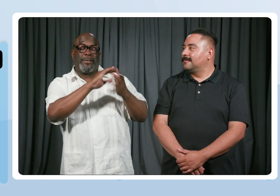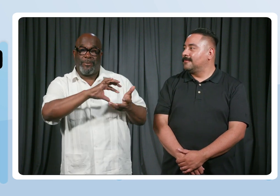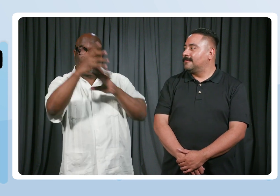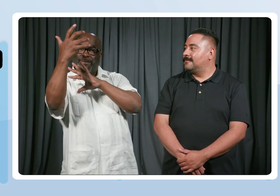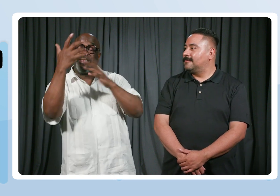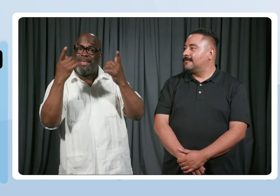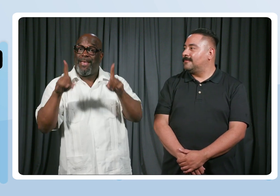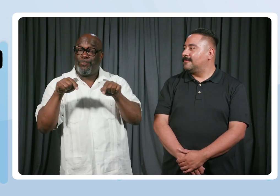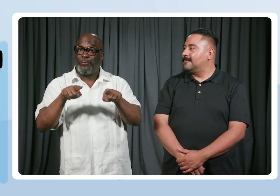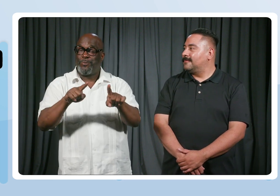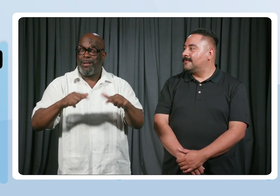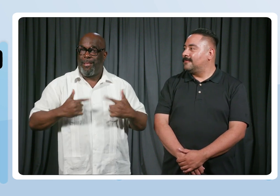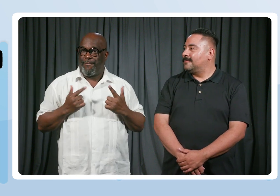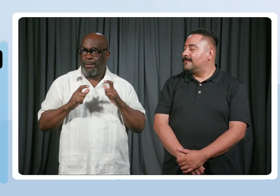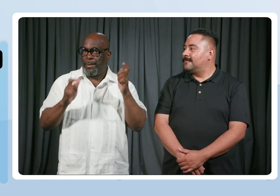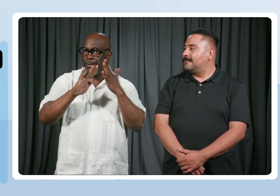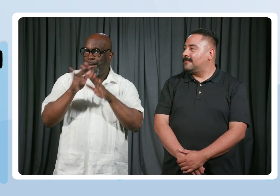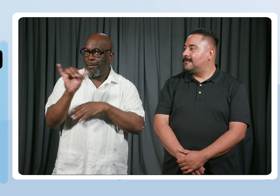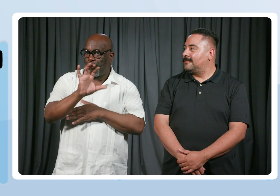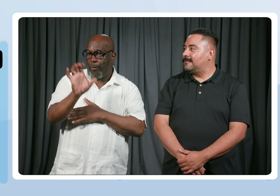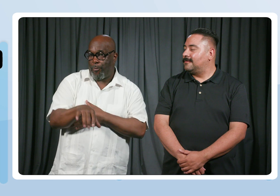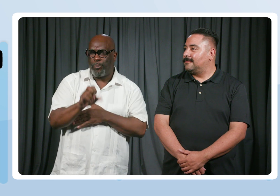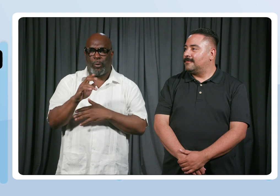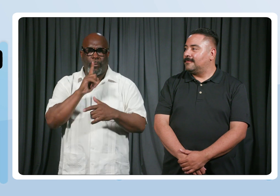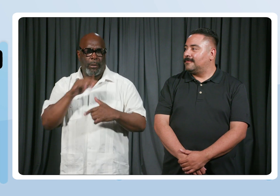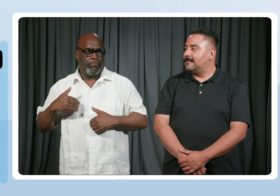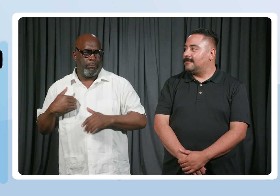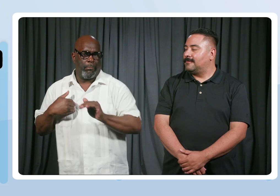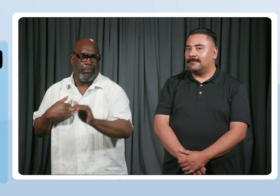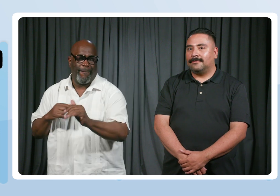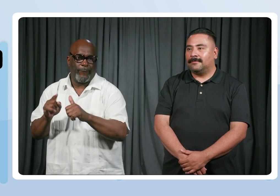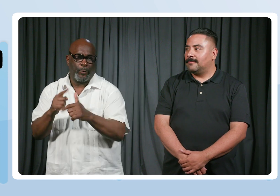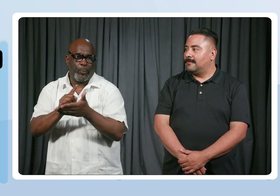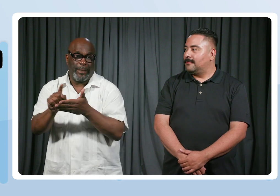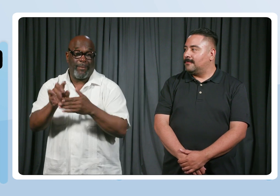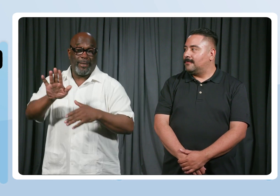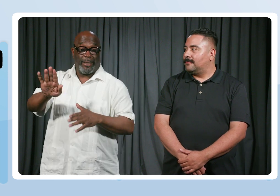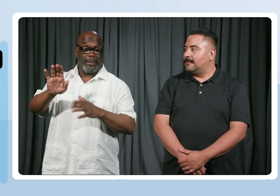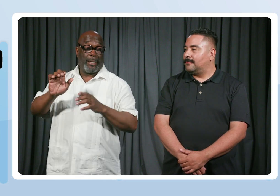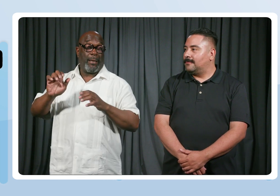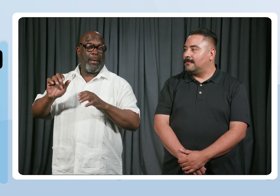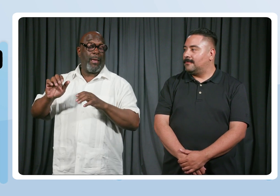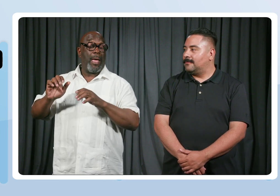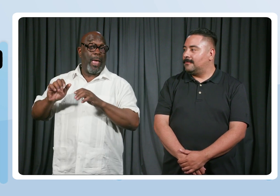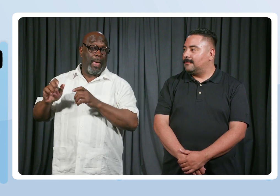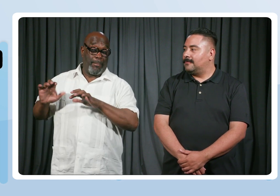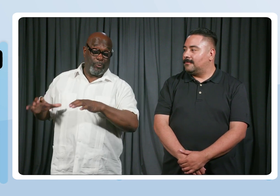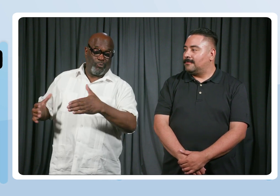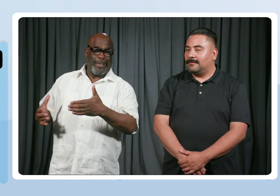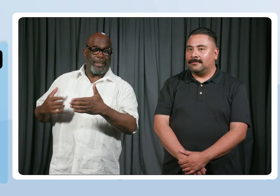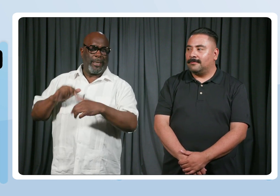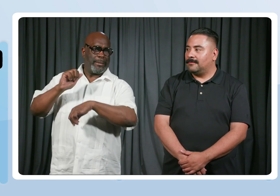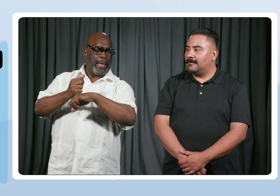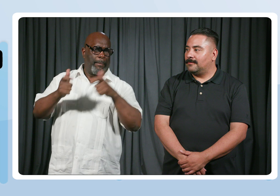in life in a big city like Chicago. And so very early on, literally the first week of his administration, he set a really big goal. I'll